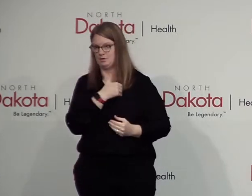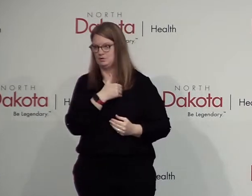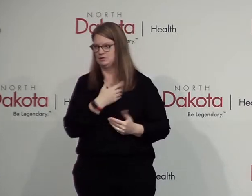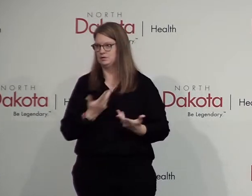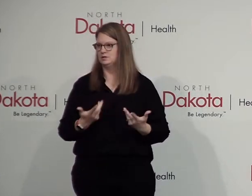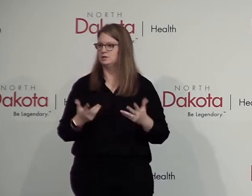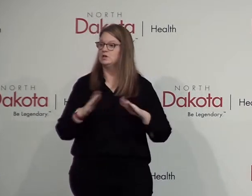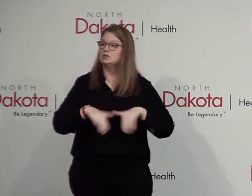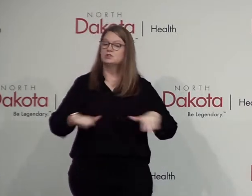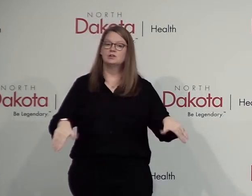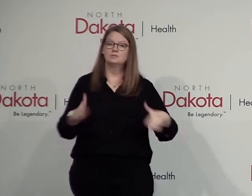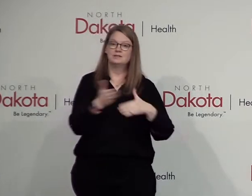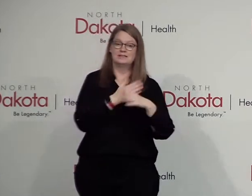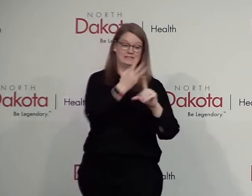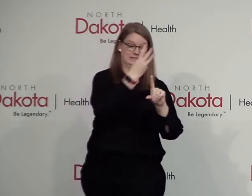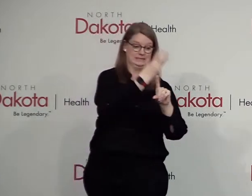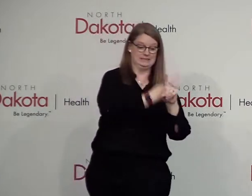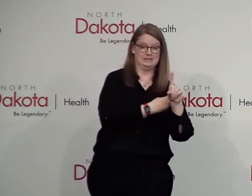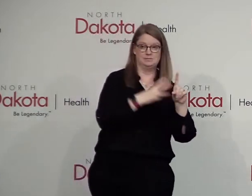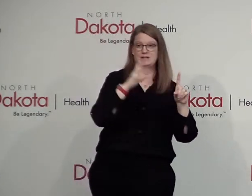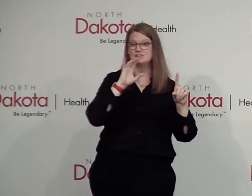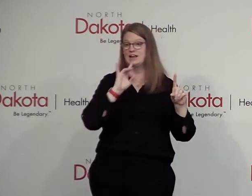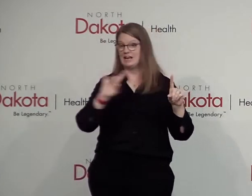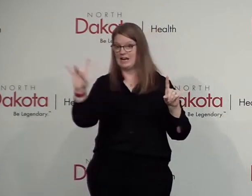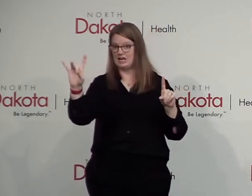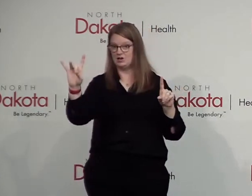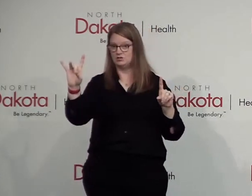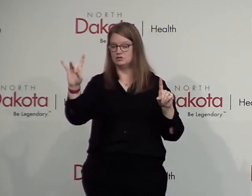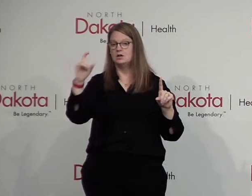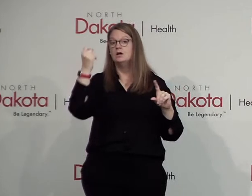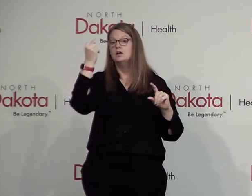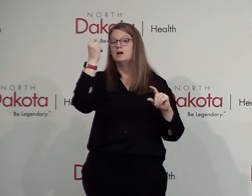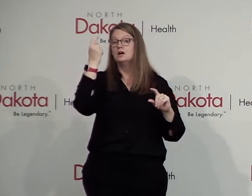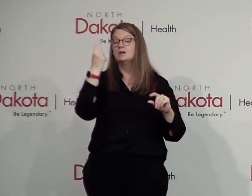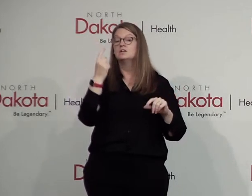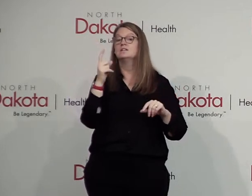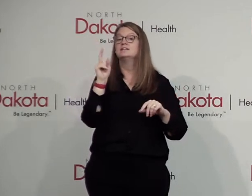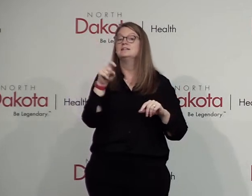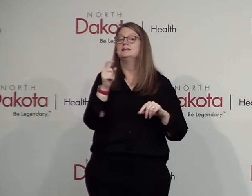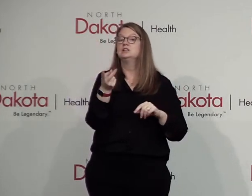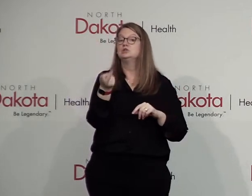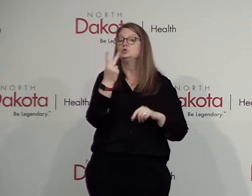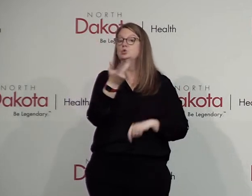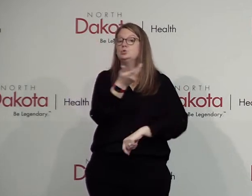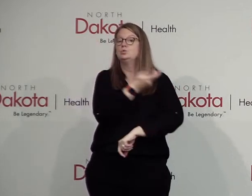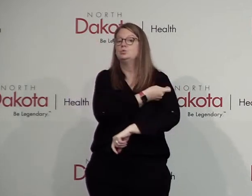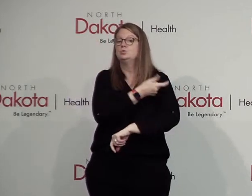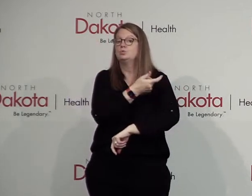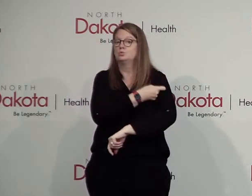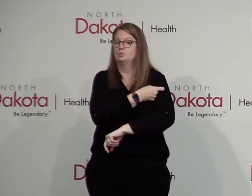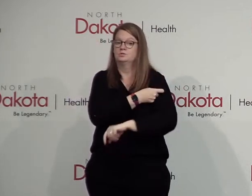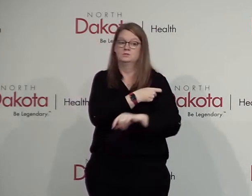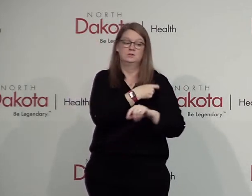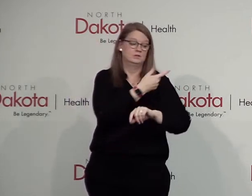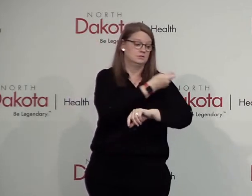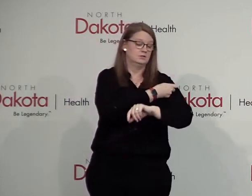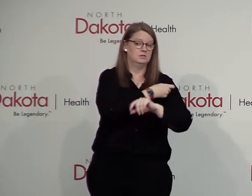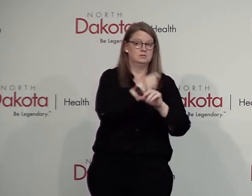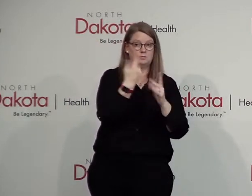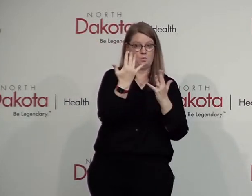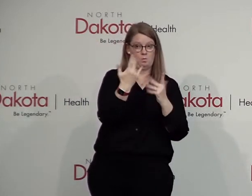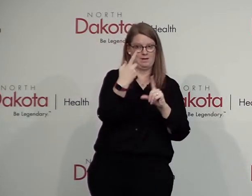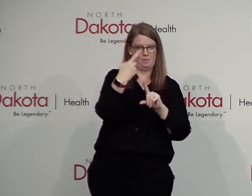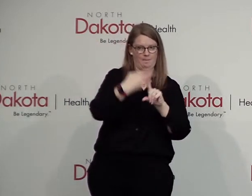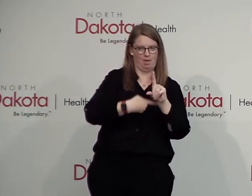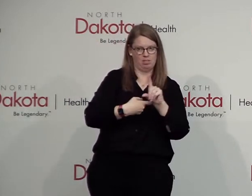Children between the ages of 6 months and 8 years need 2 doses of influenza vaccine 1 month apart if it is